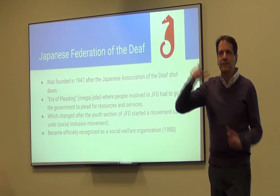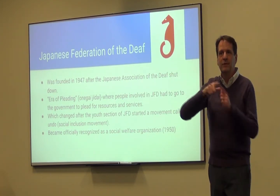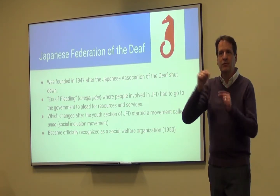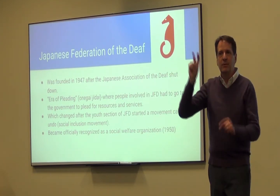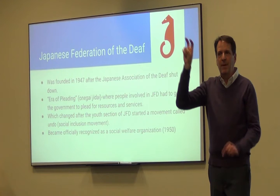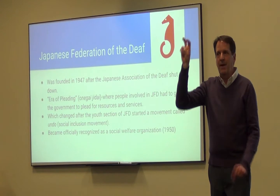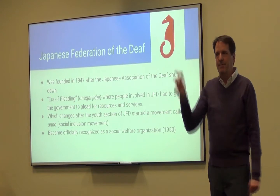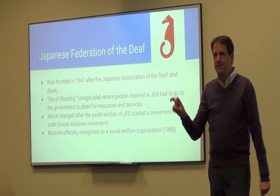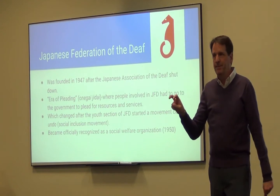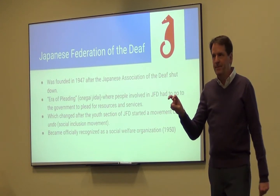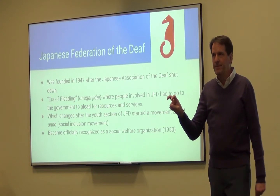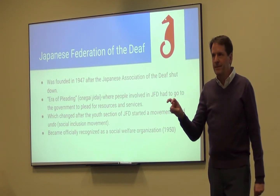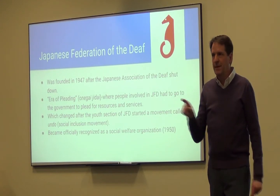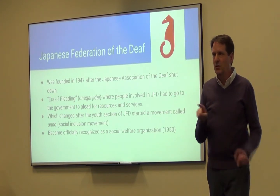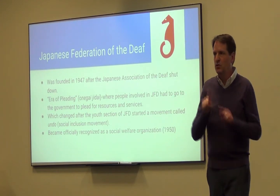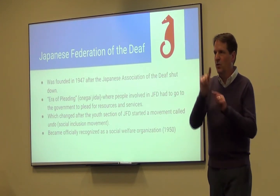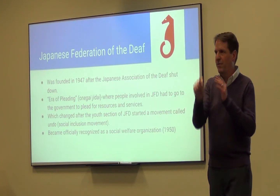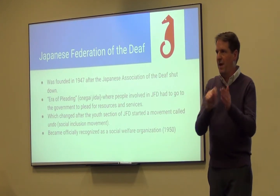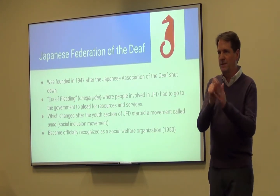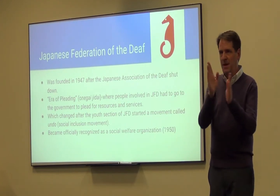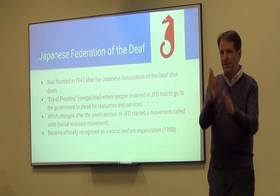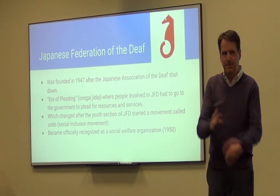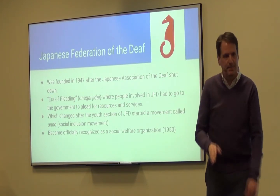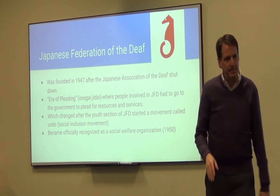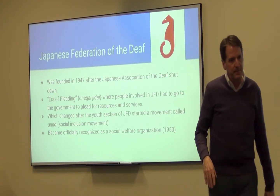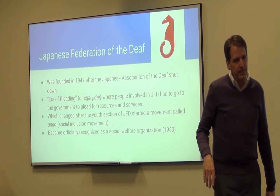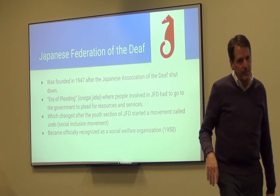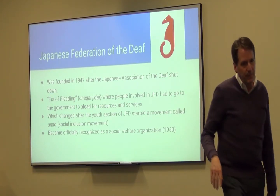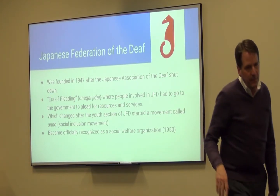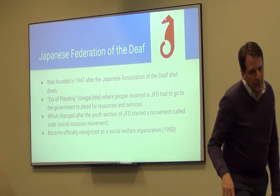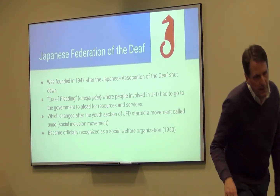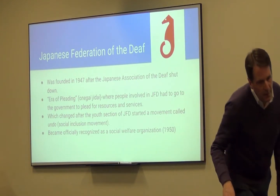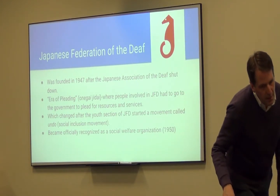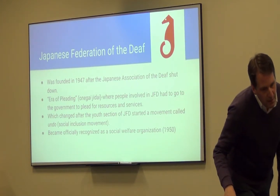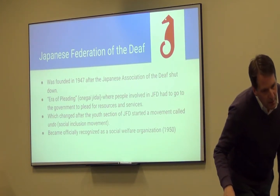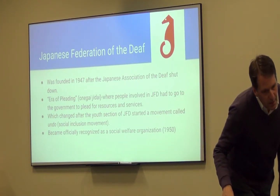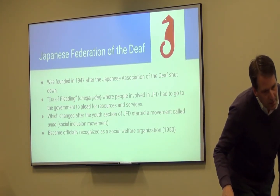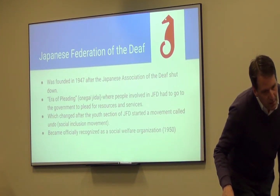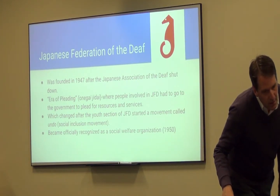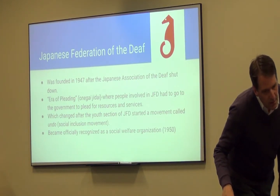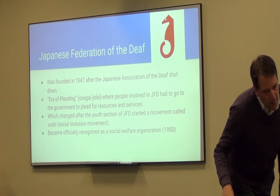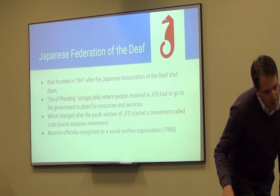to the second place, whereas then Japan dropped down during that time period.